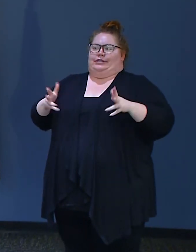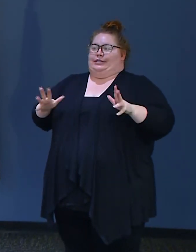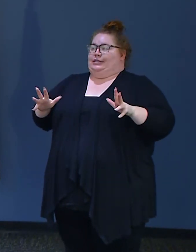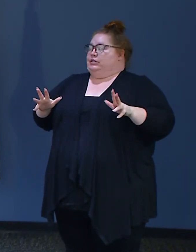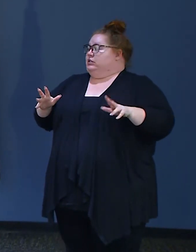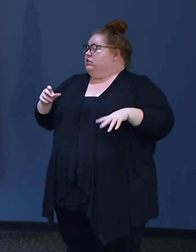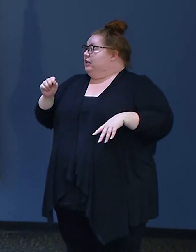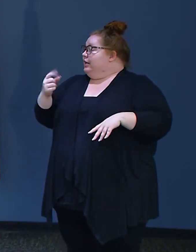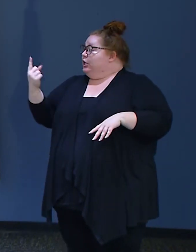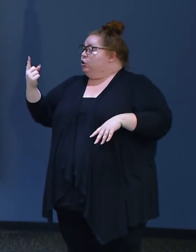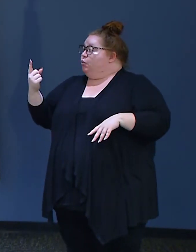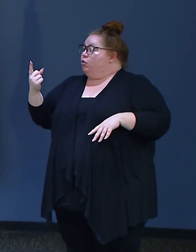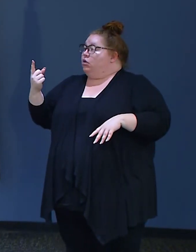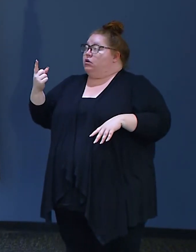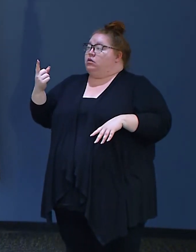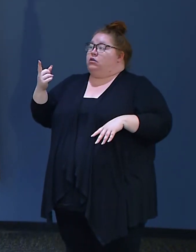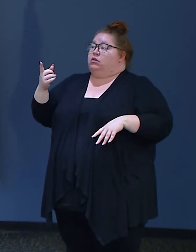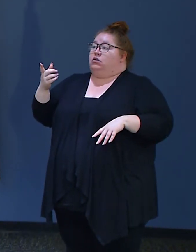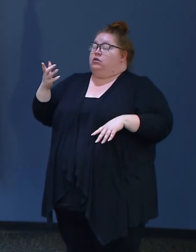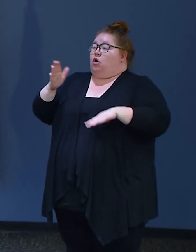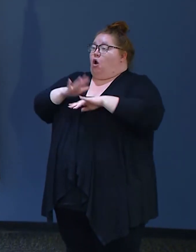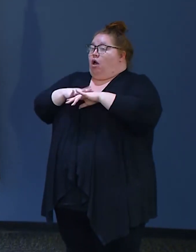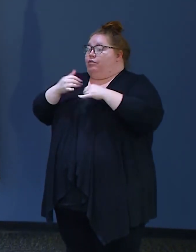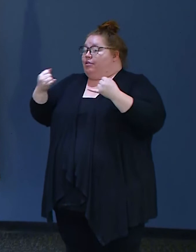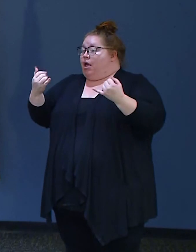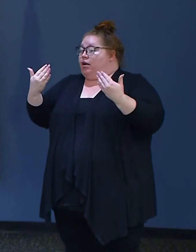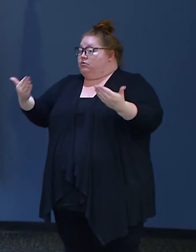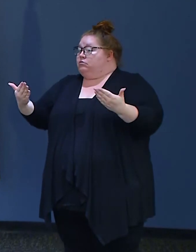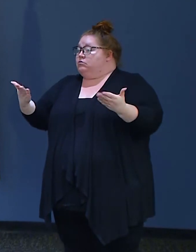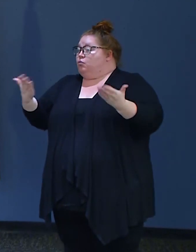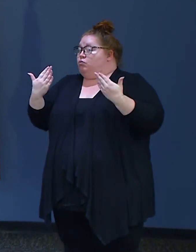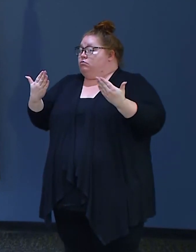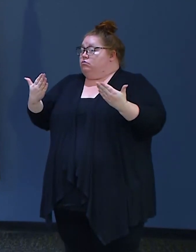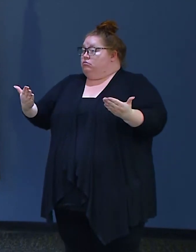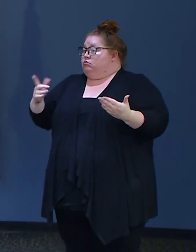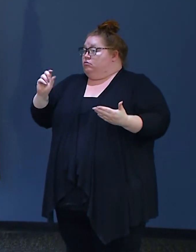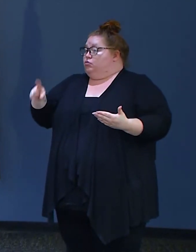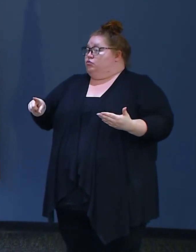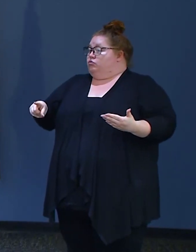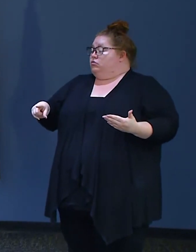Anybody not get a chance to ask a question that's on the line that wanted to?